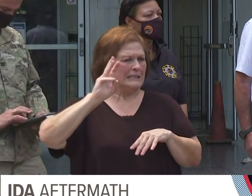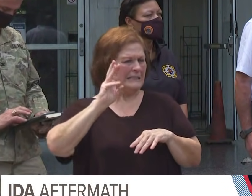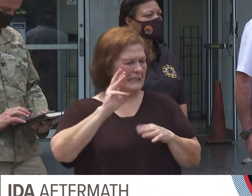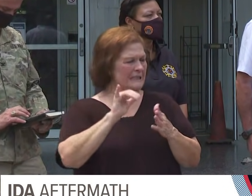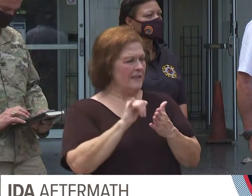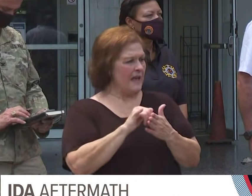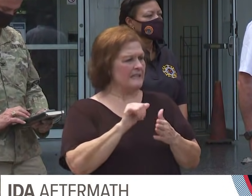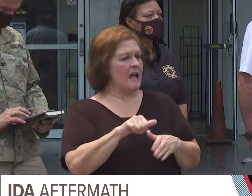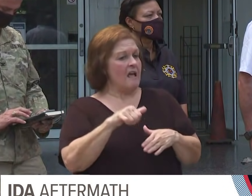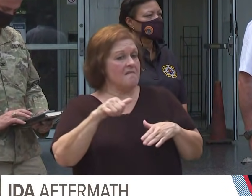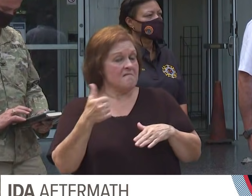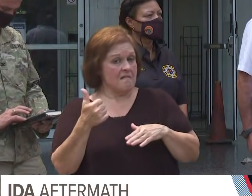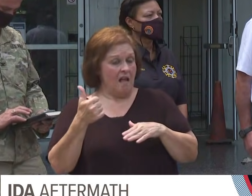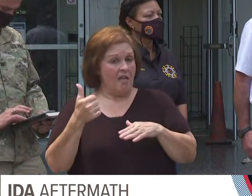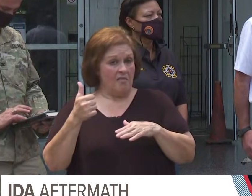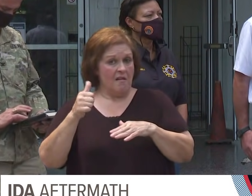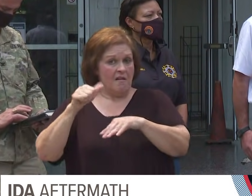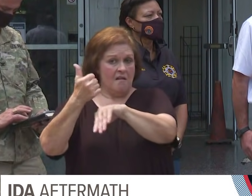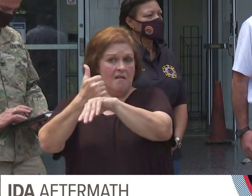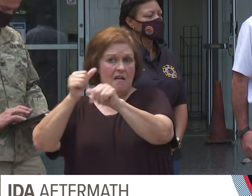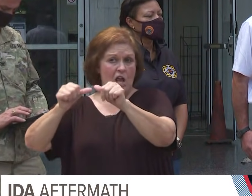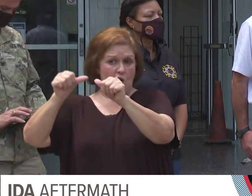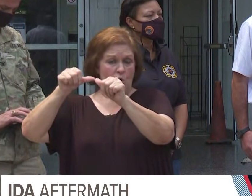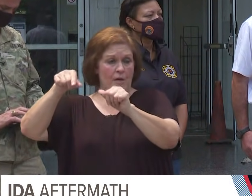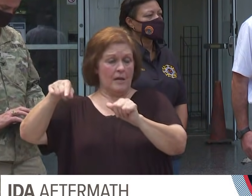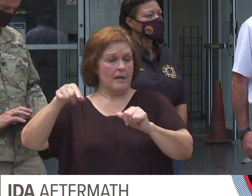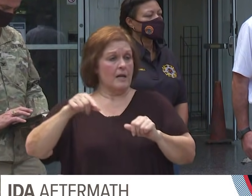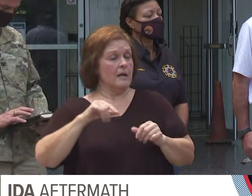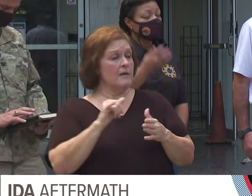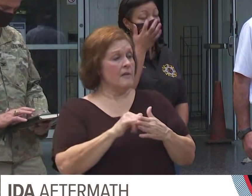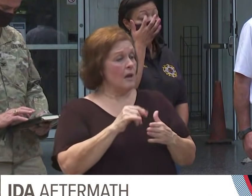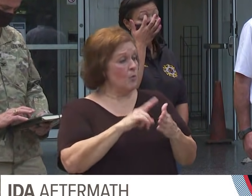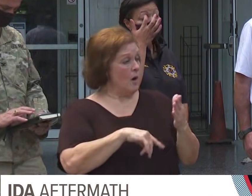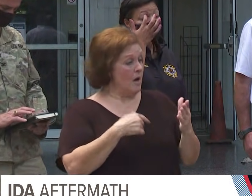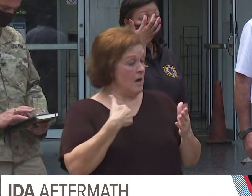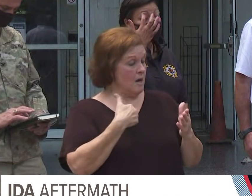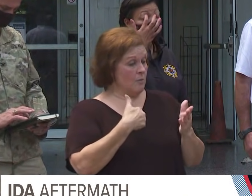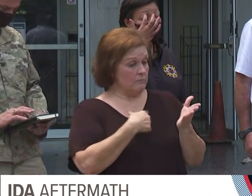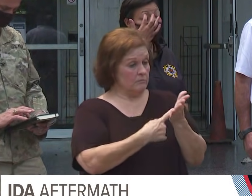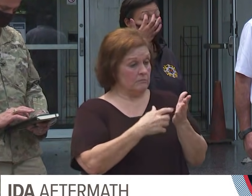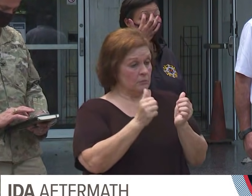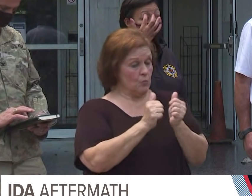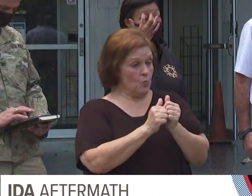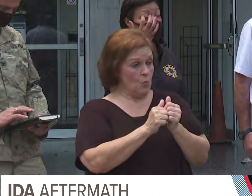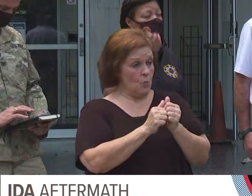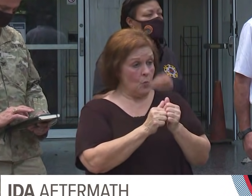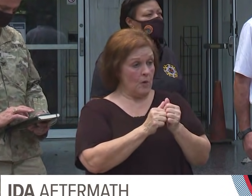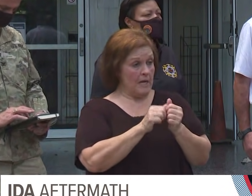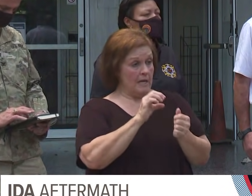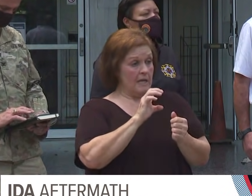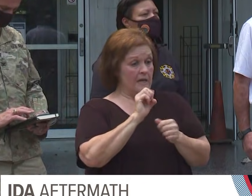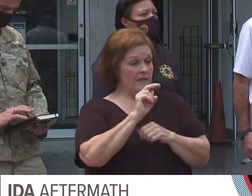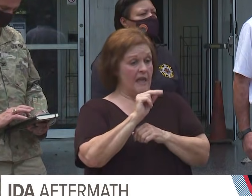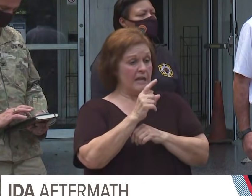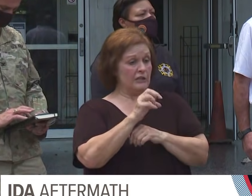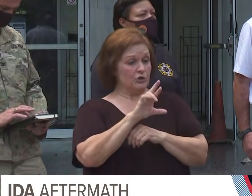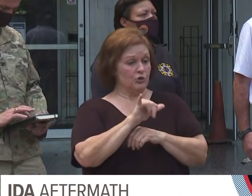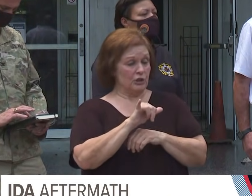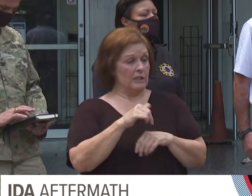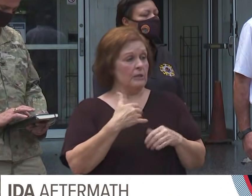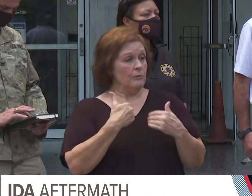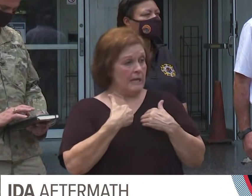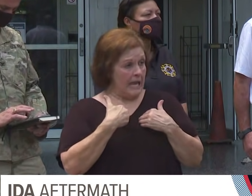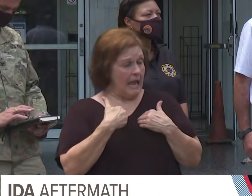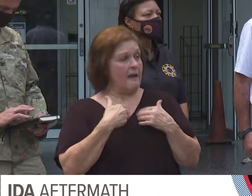is another plant. At the briefing that we've received from Entergy, we have a variety of ways